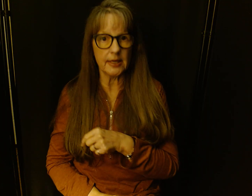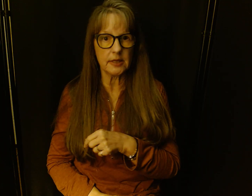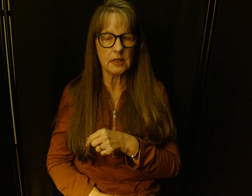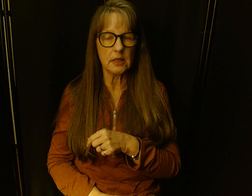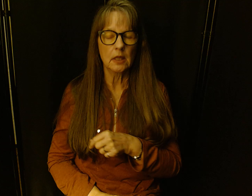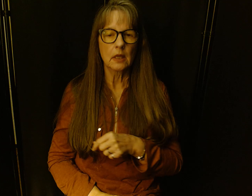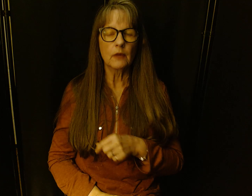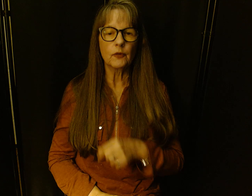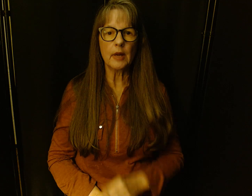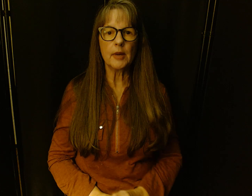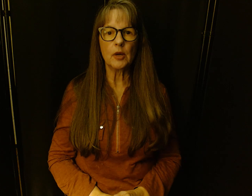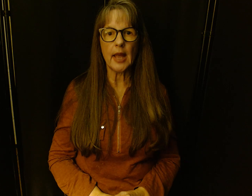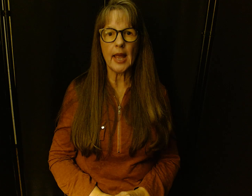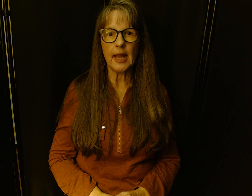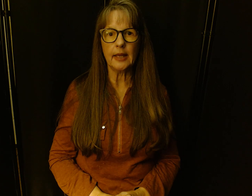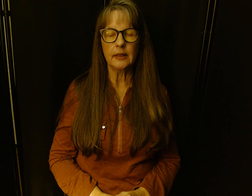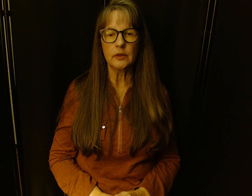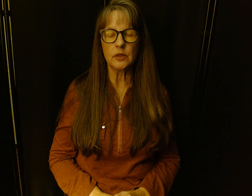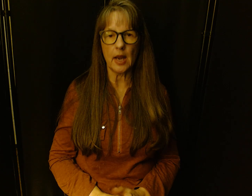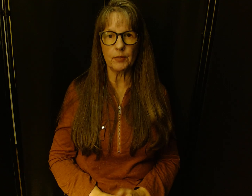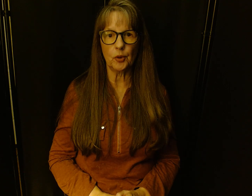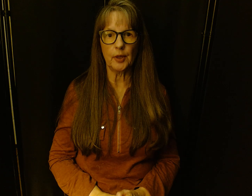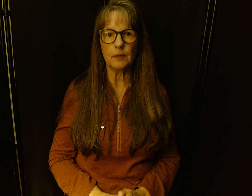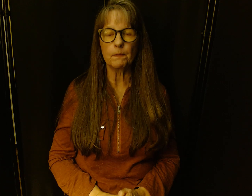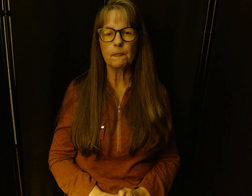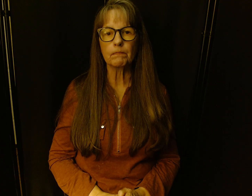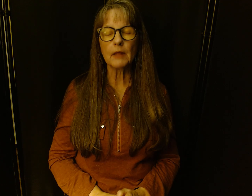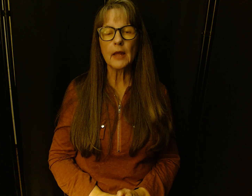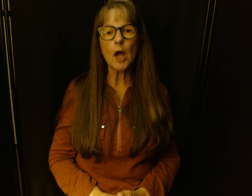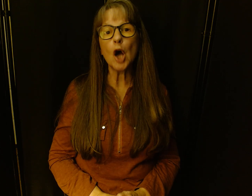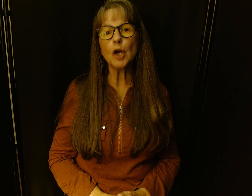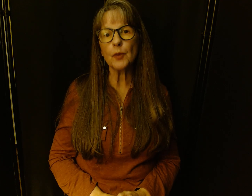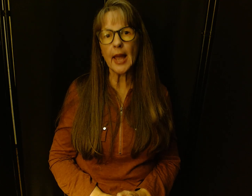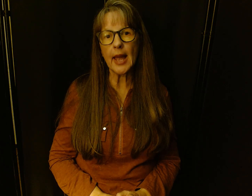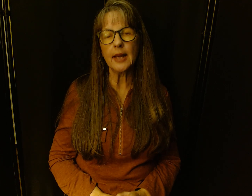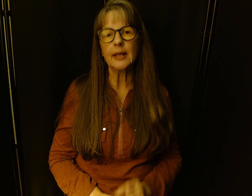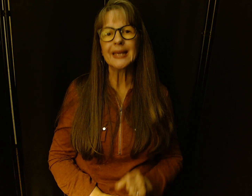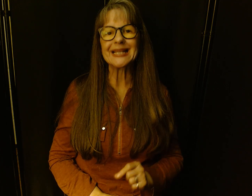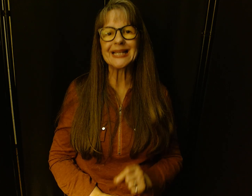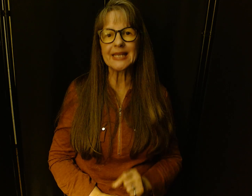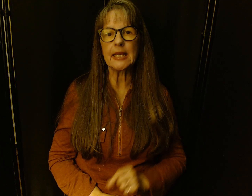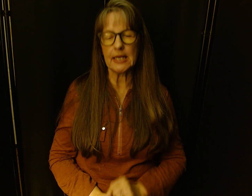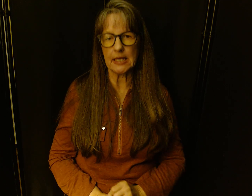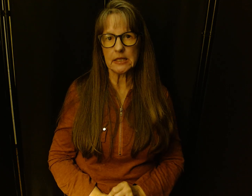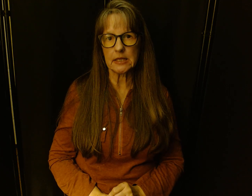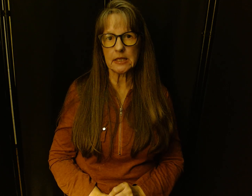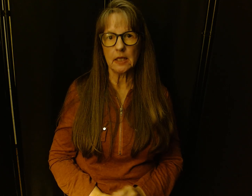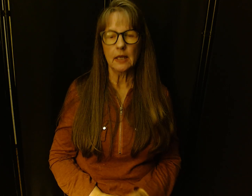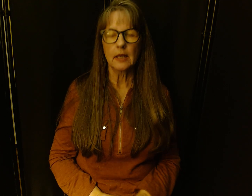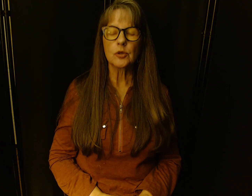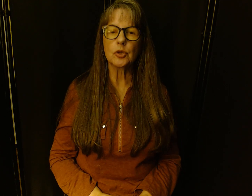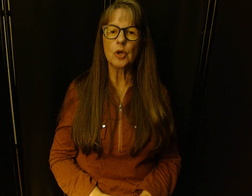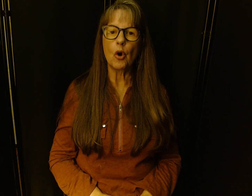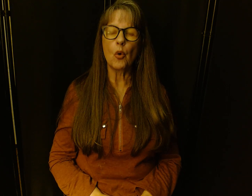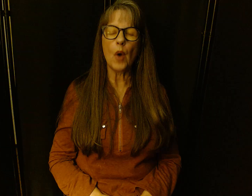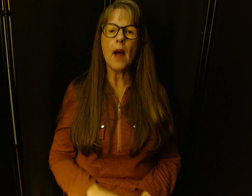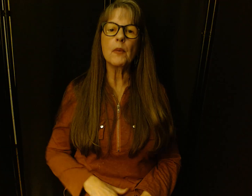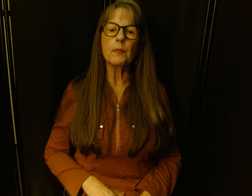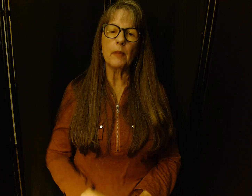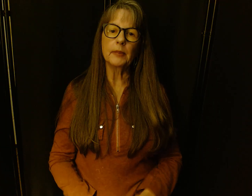protest for MLK time period. They also had sit-ins. So I would probably, if